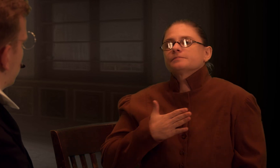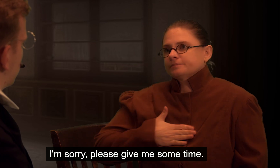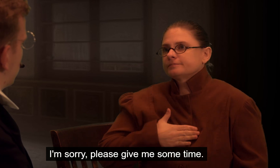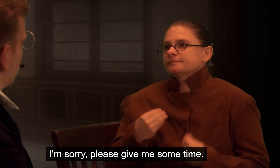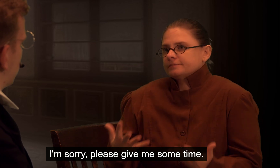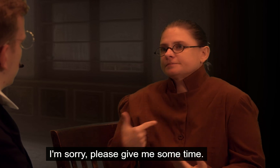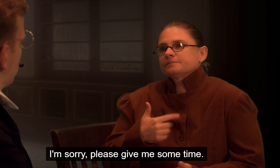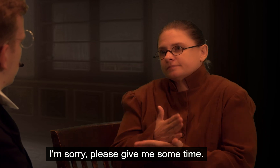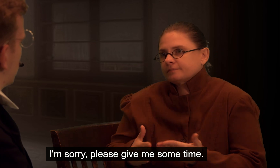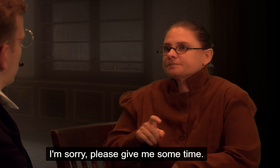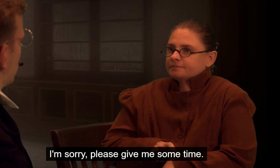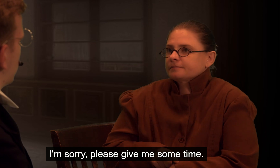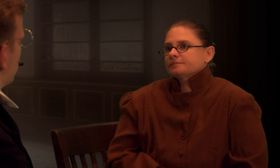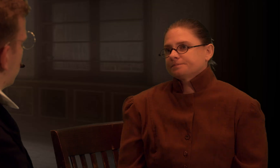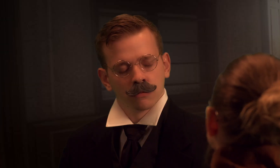I'm sorry. Please give me some time.